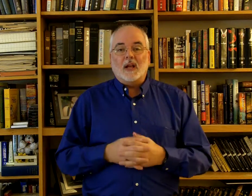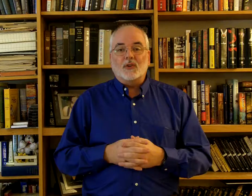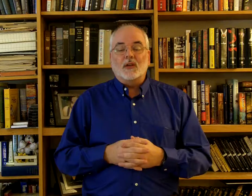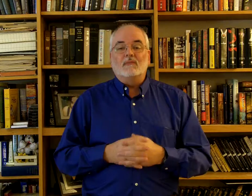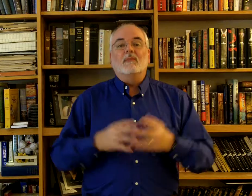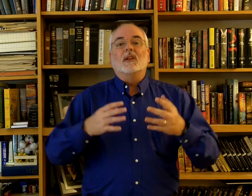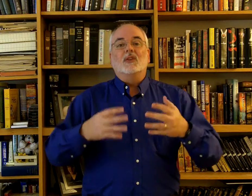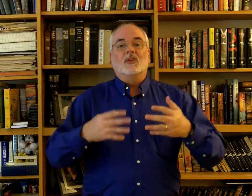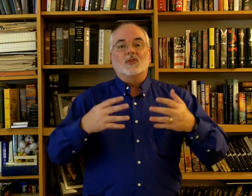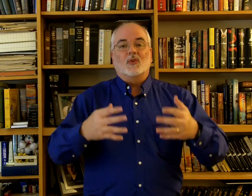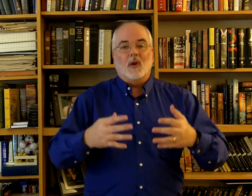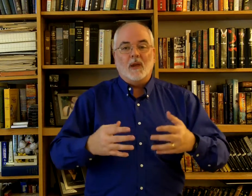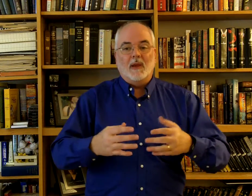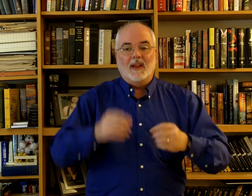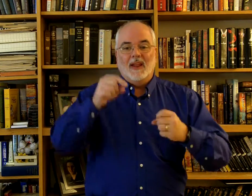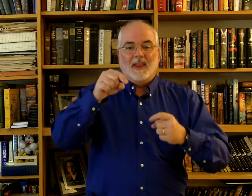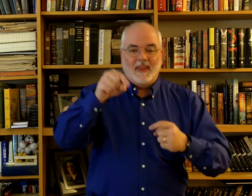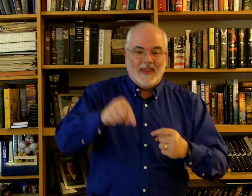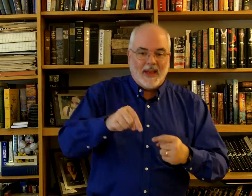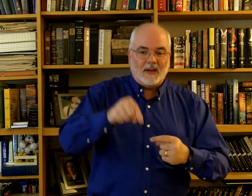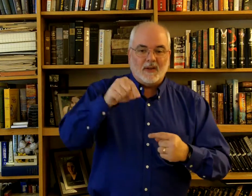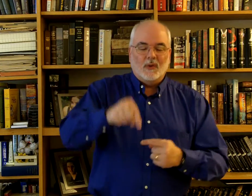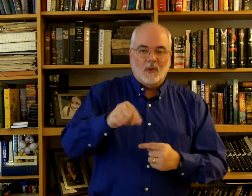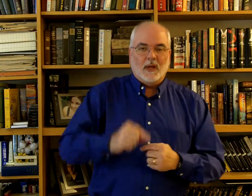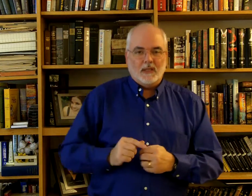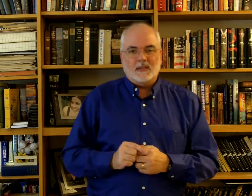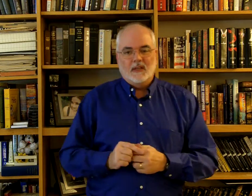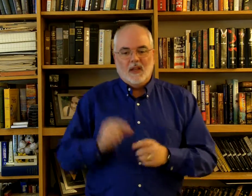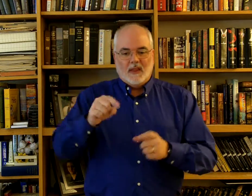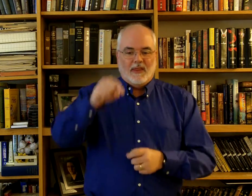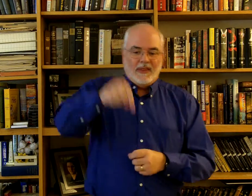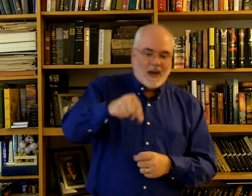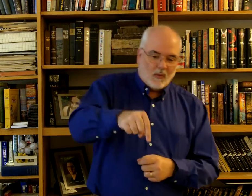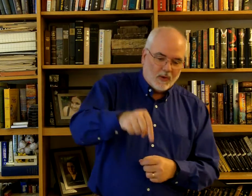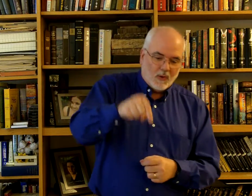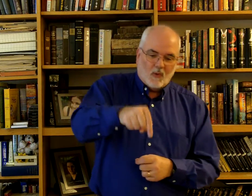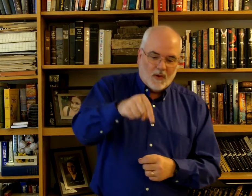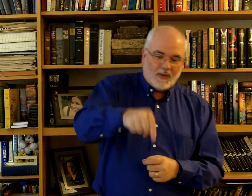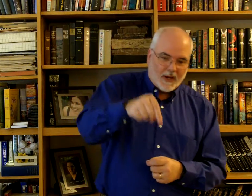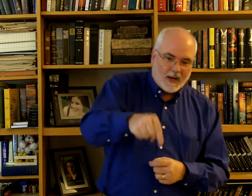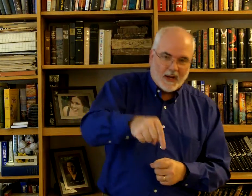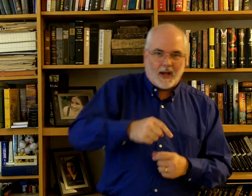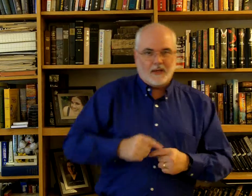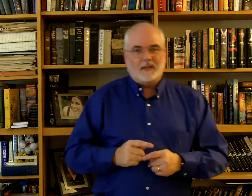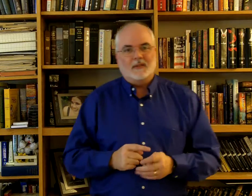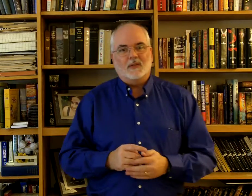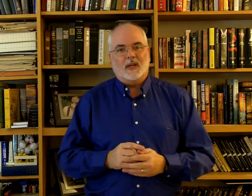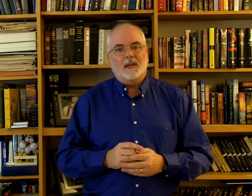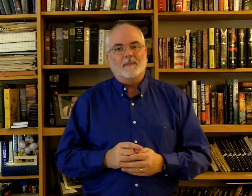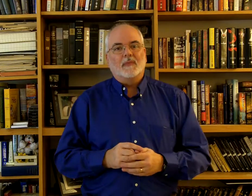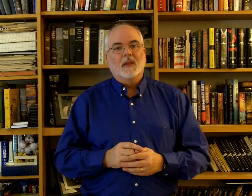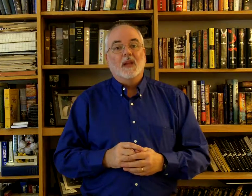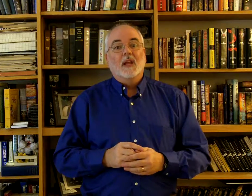actually describing that grace, that one, the one that I got, okay?